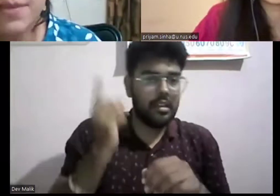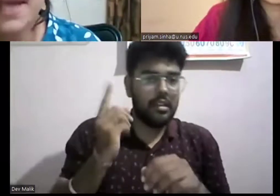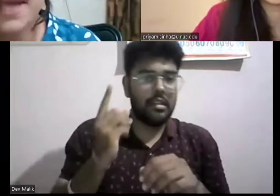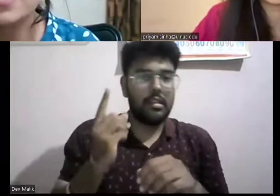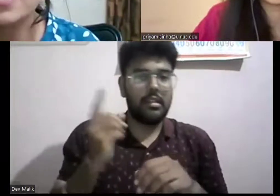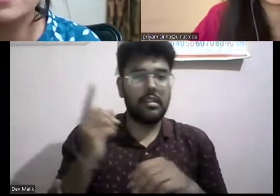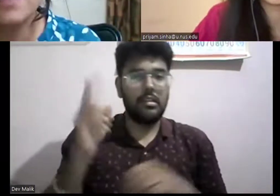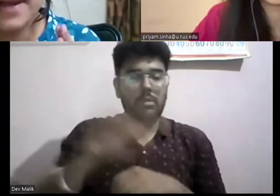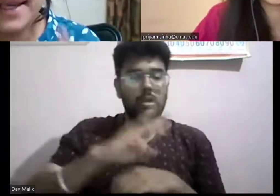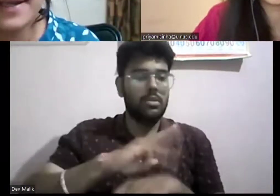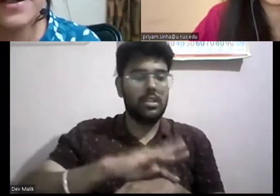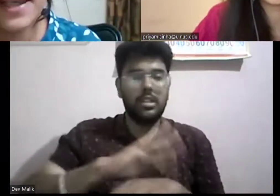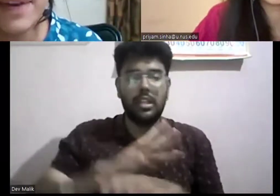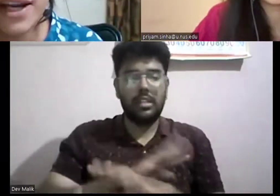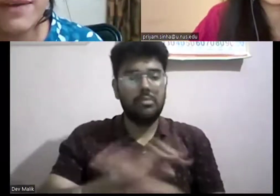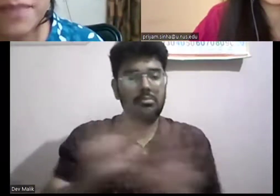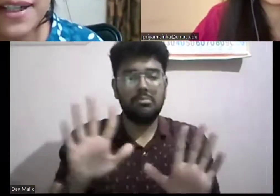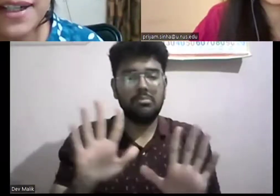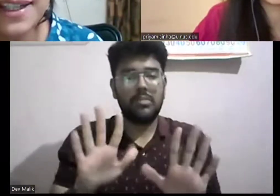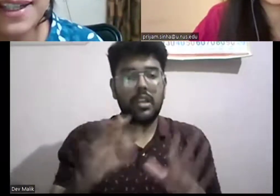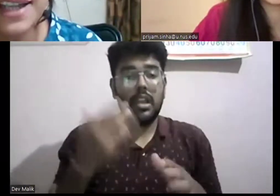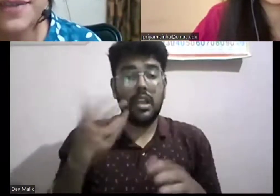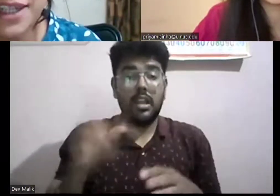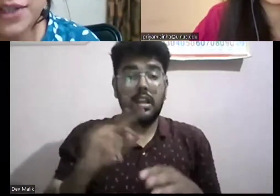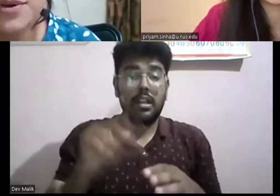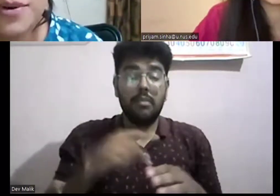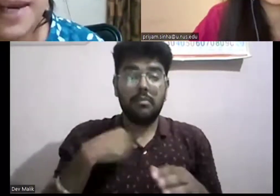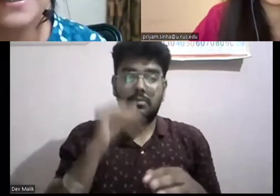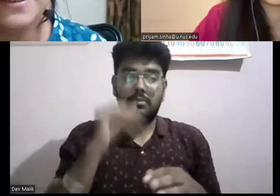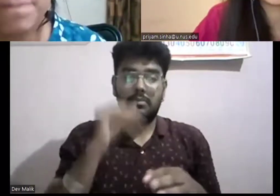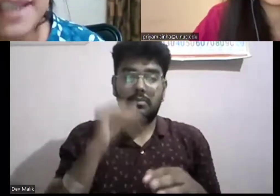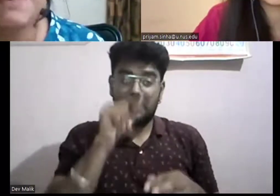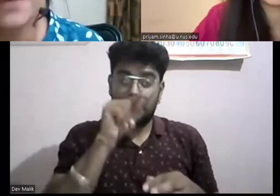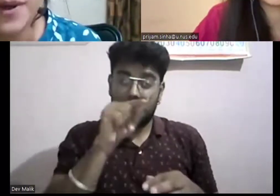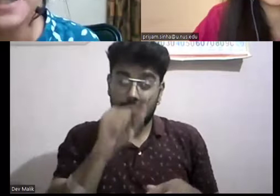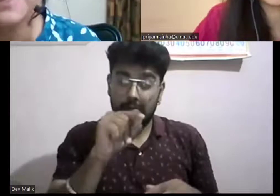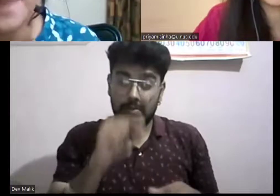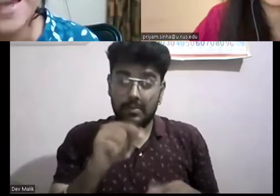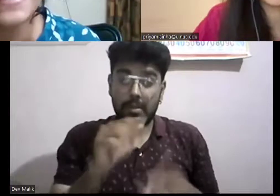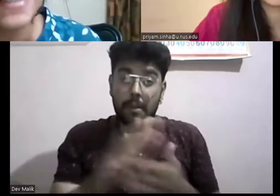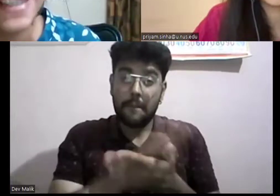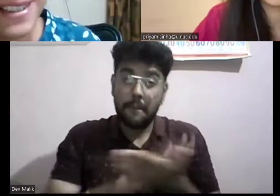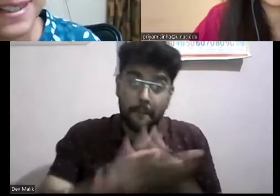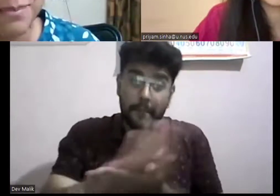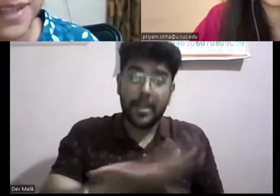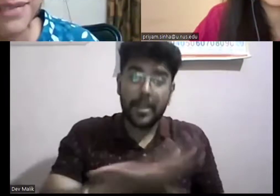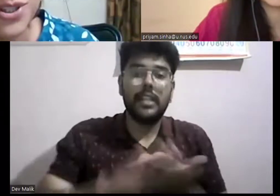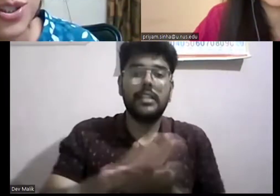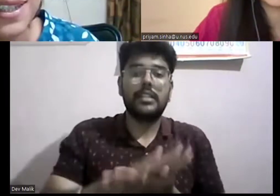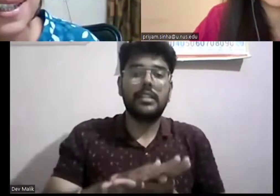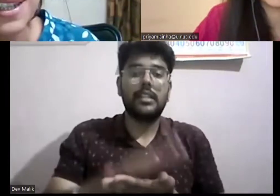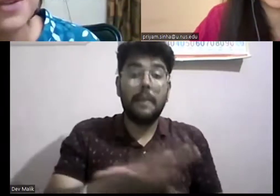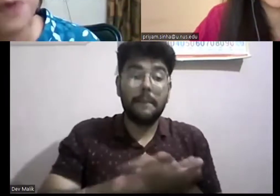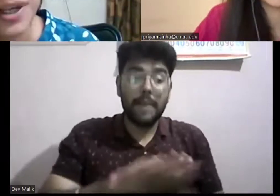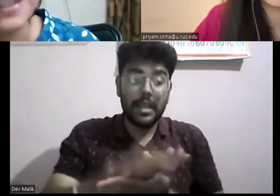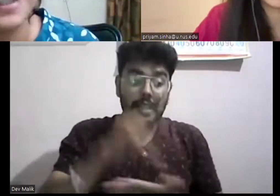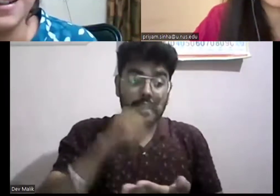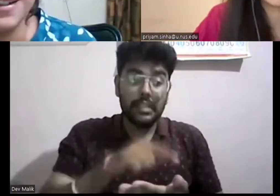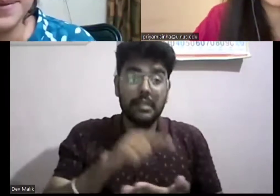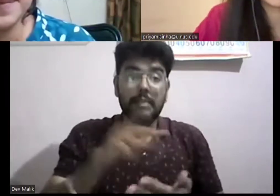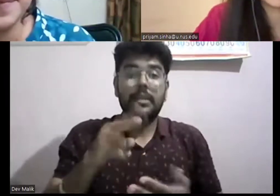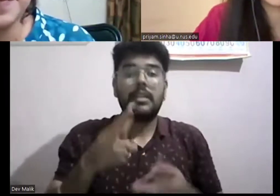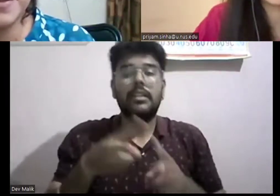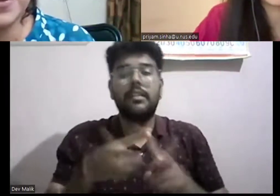day's time. And again, when I was mentioning that we need to look at the base, because the base here is something which is